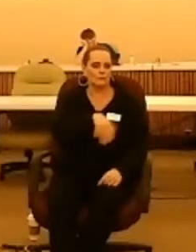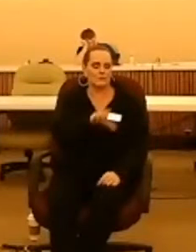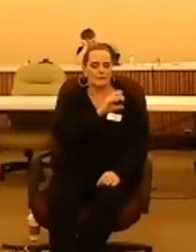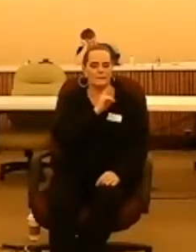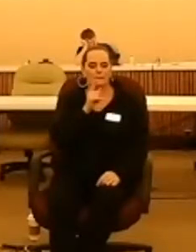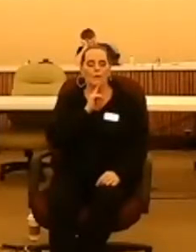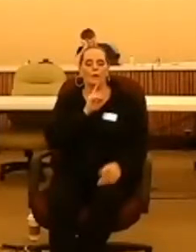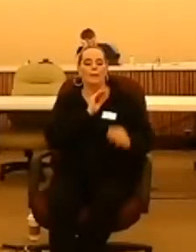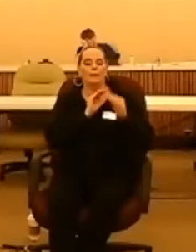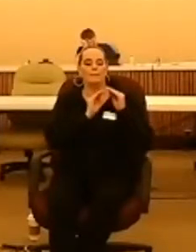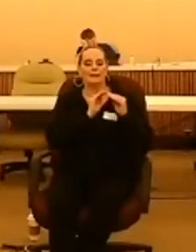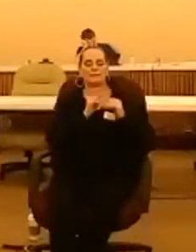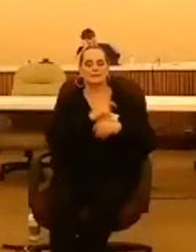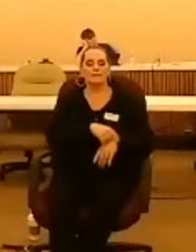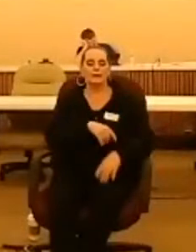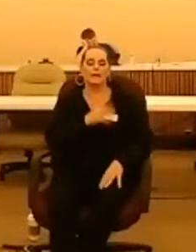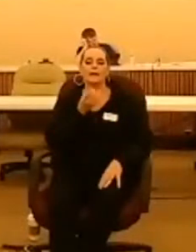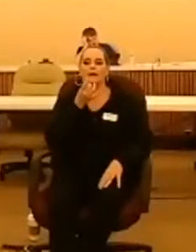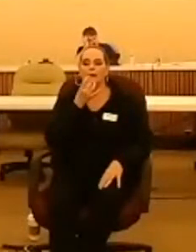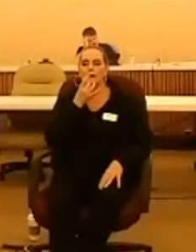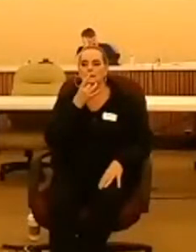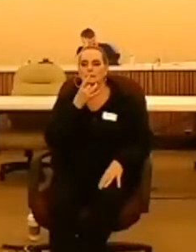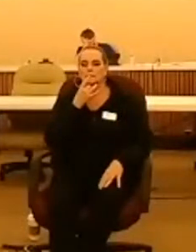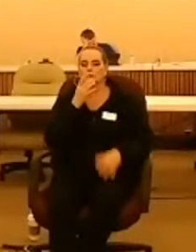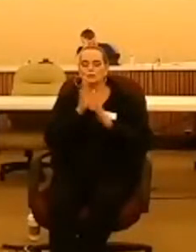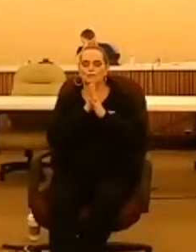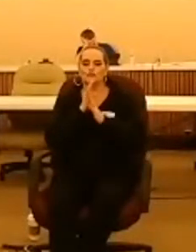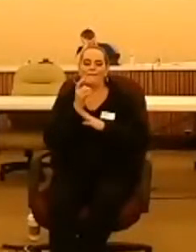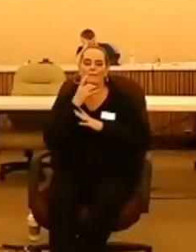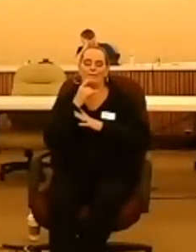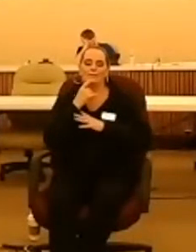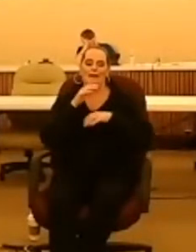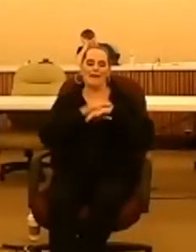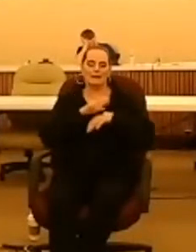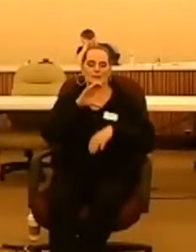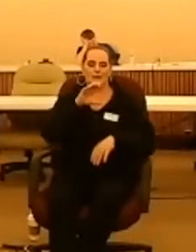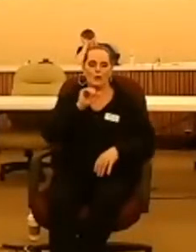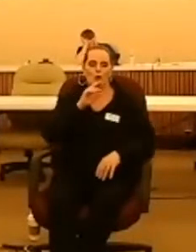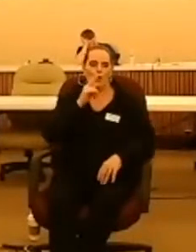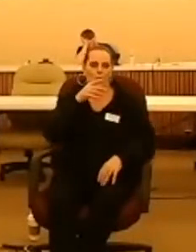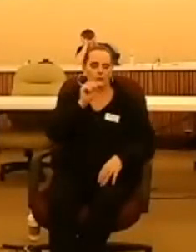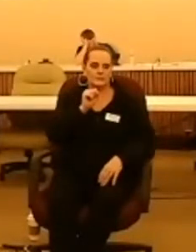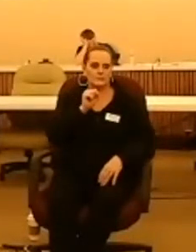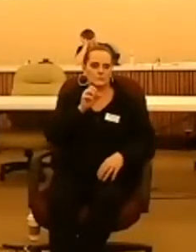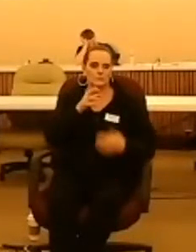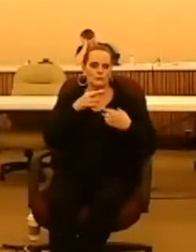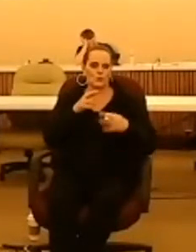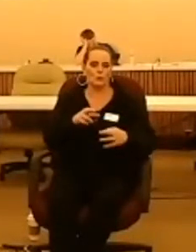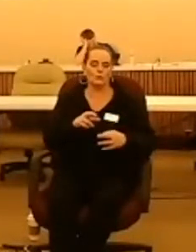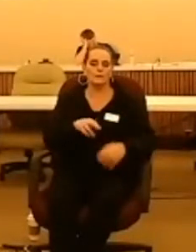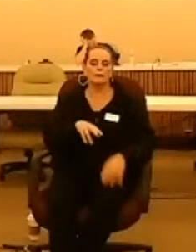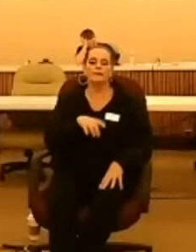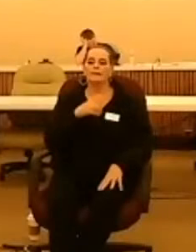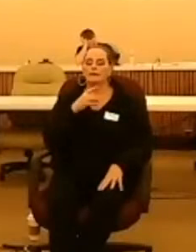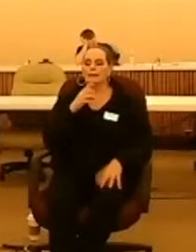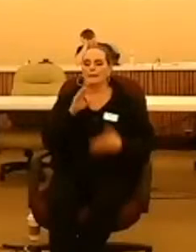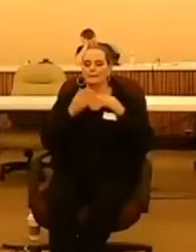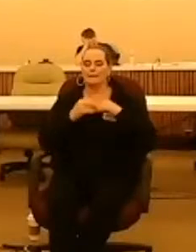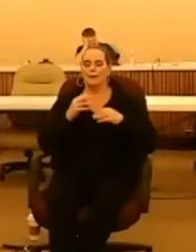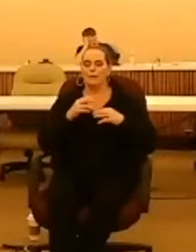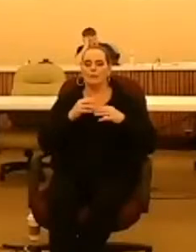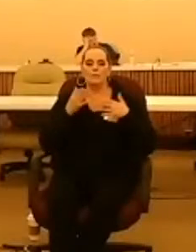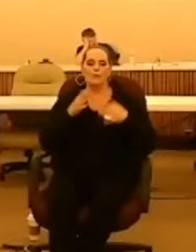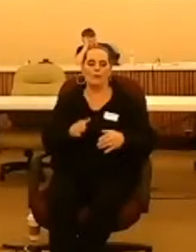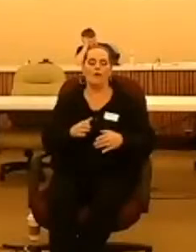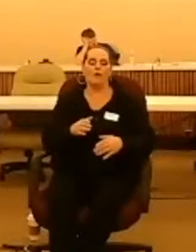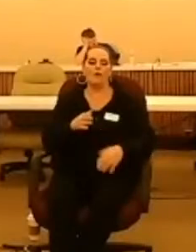a traffic signal system on Calkins Road at the town hall entrance. Second.